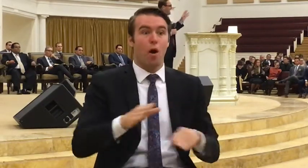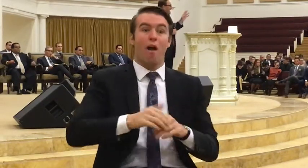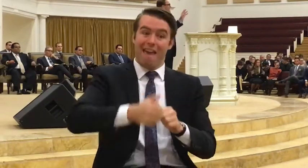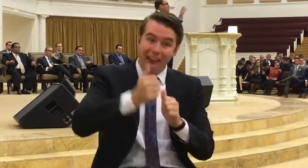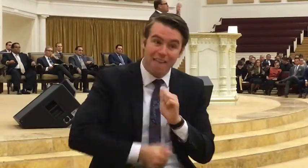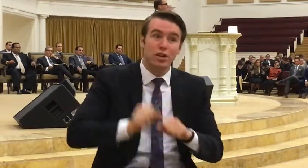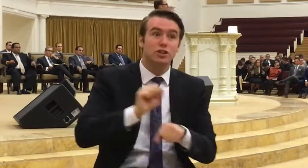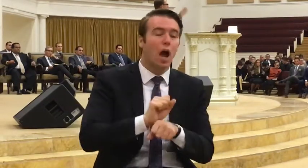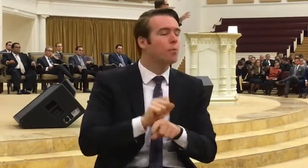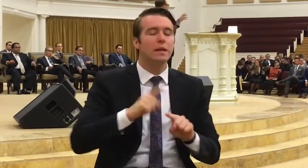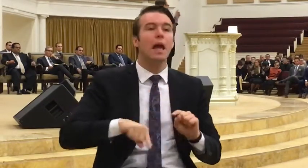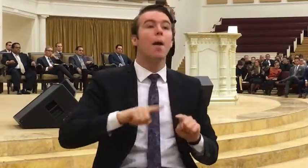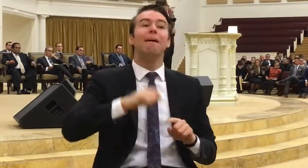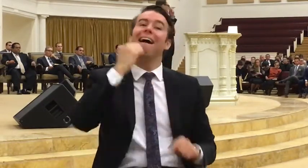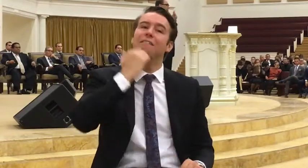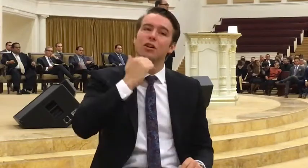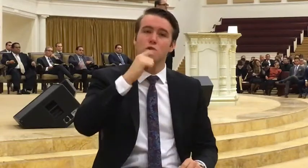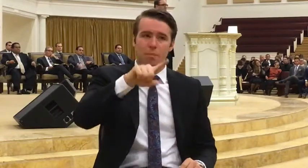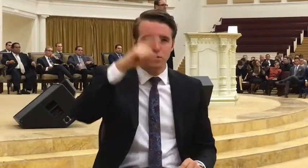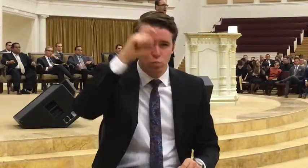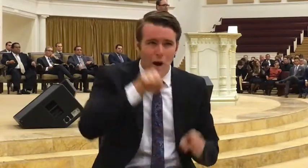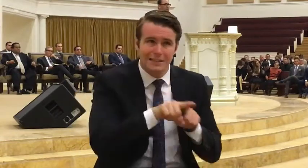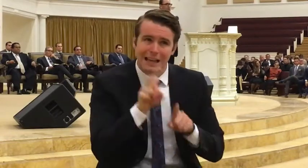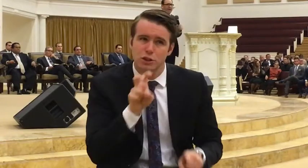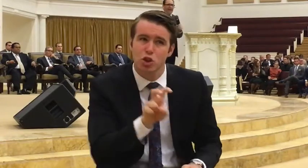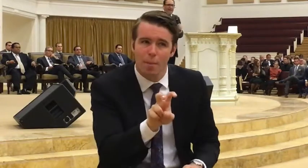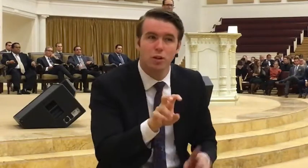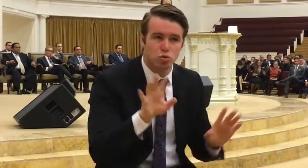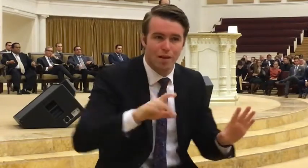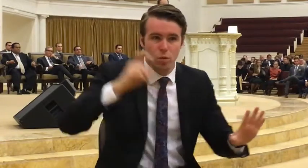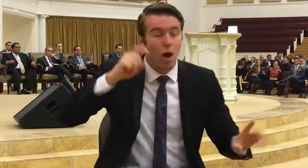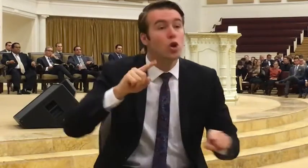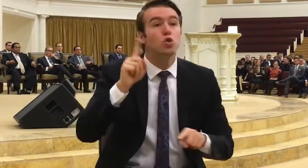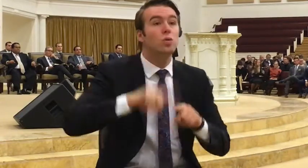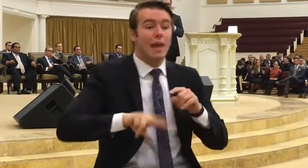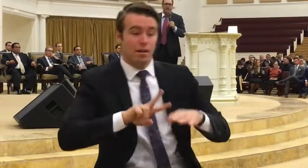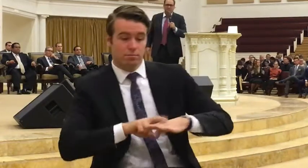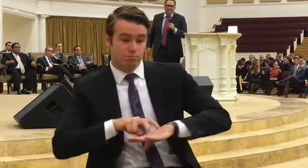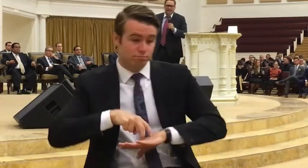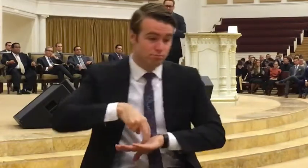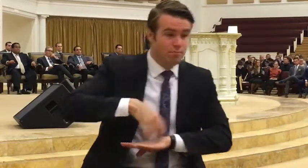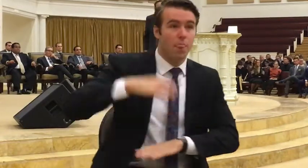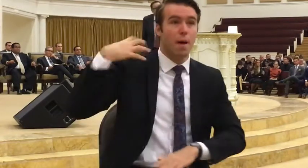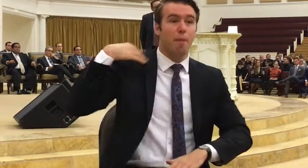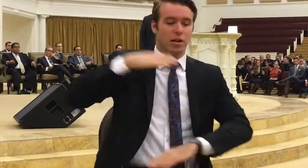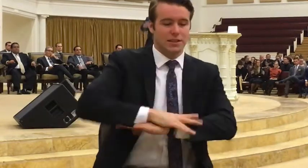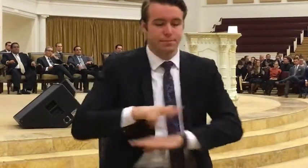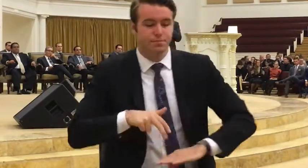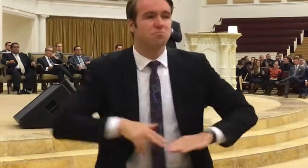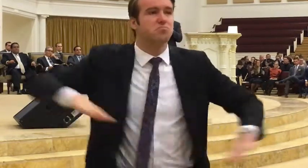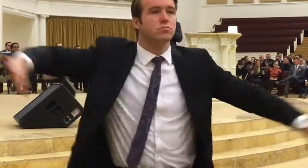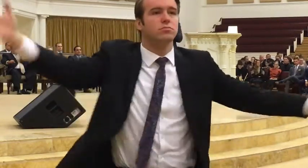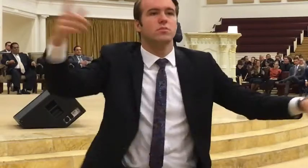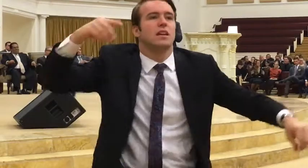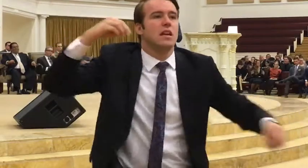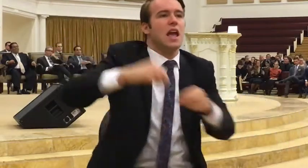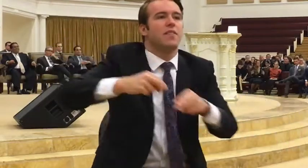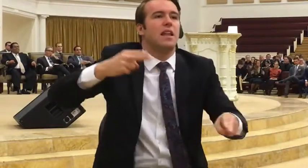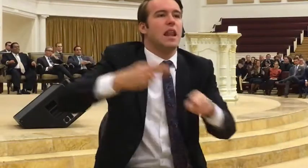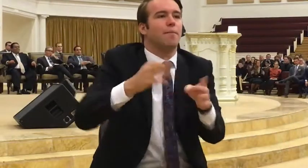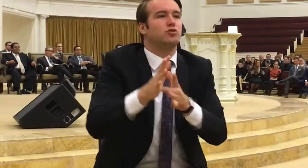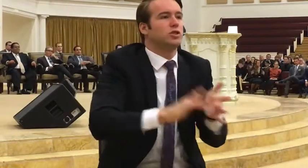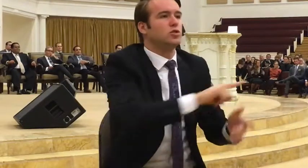and every day. You got to be wise as serpents and harmless as doves. You can't climb up on the table at your boss's desk and say, in the name of Jesus, you're